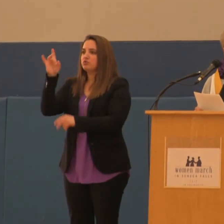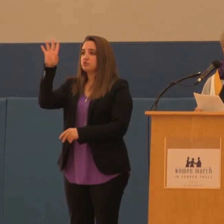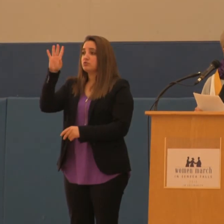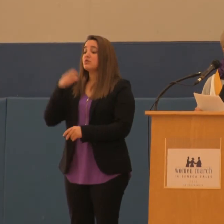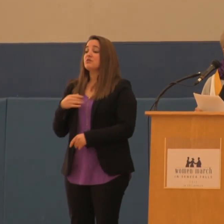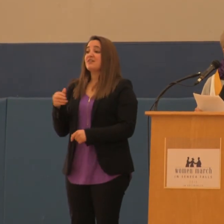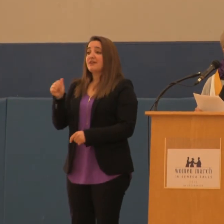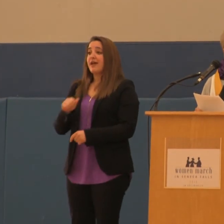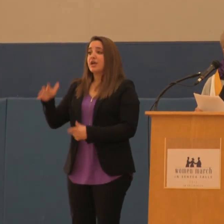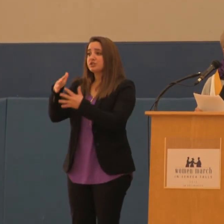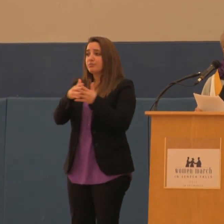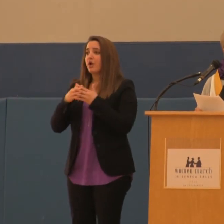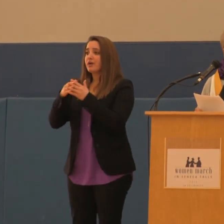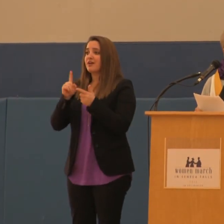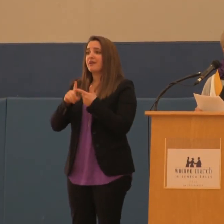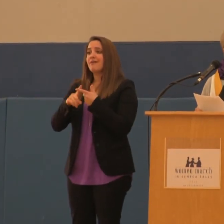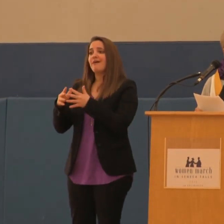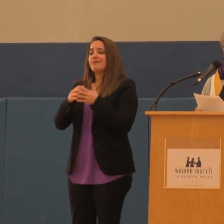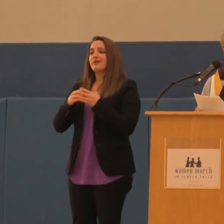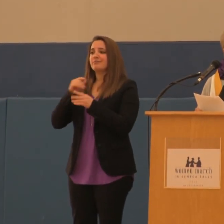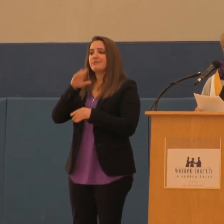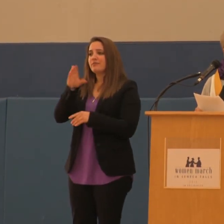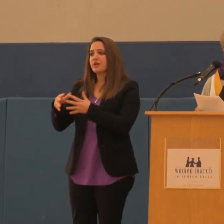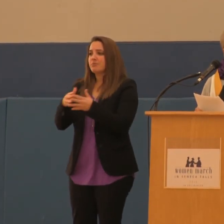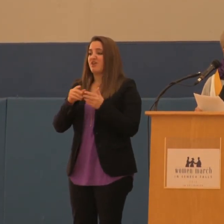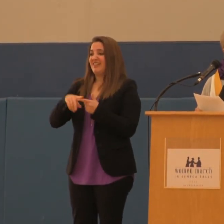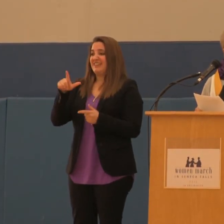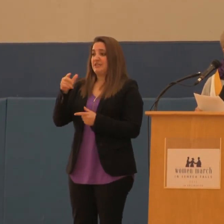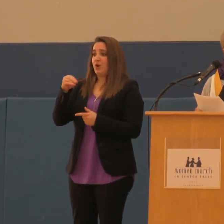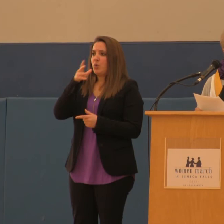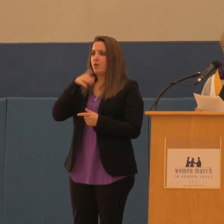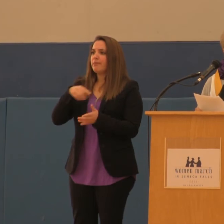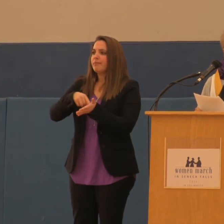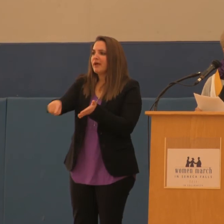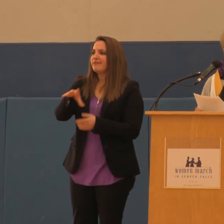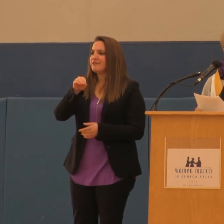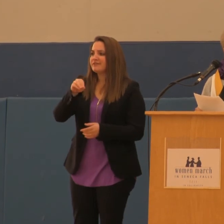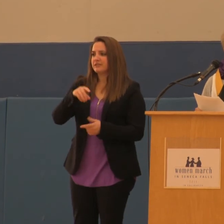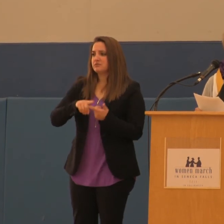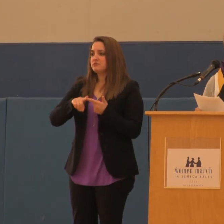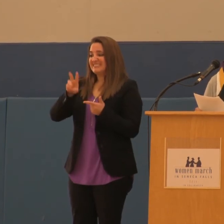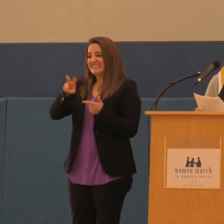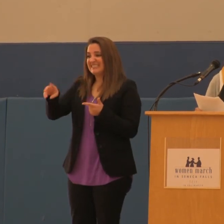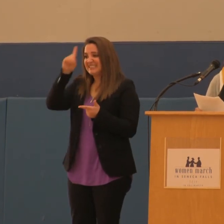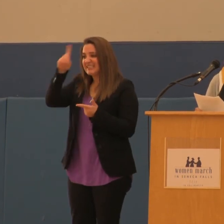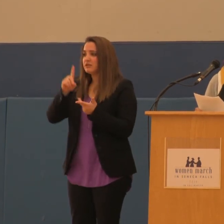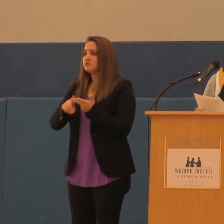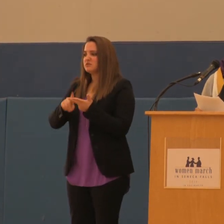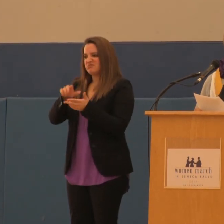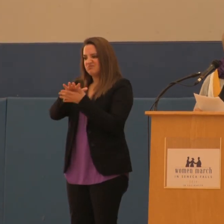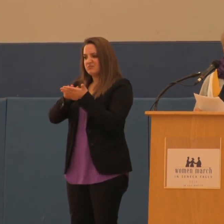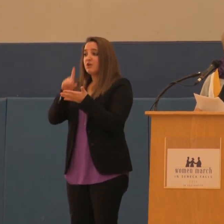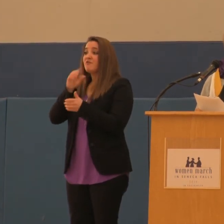Americans, African Americans, and Hispanic and Latino women are paid 85 cents, 66 cents, and 50 cents, respectively,